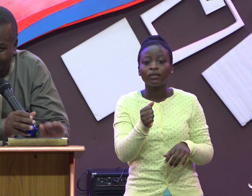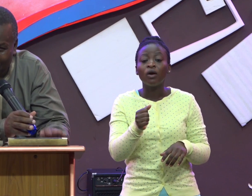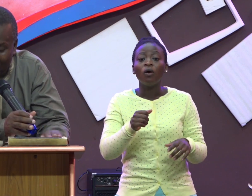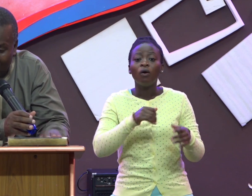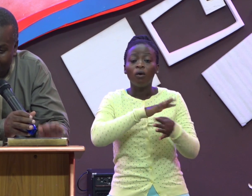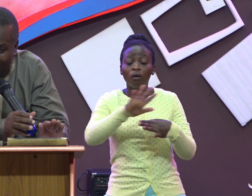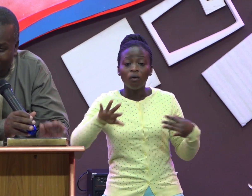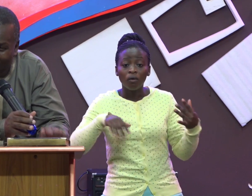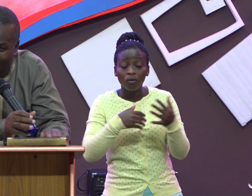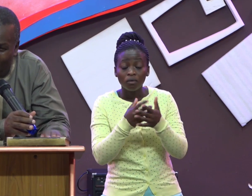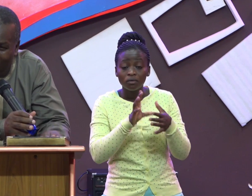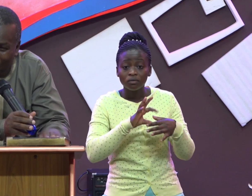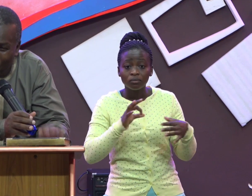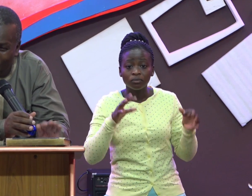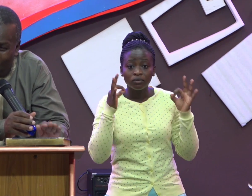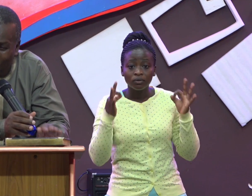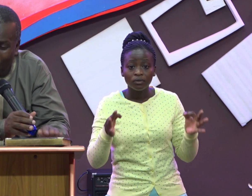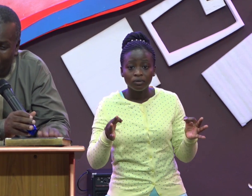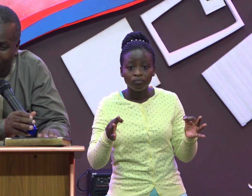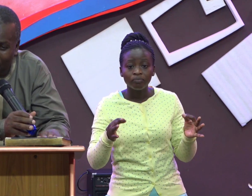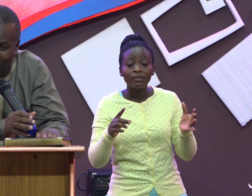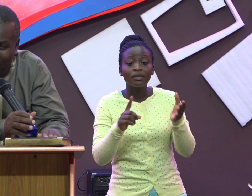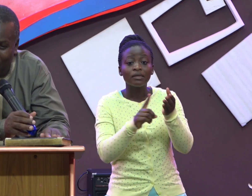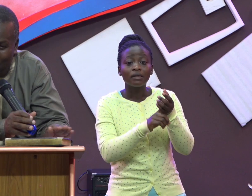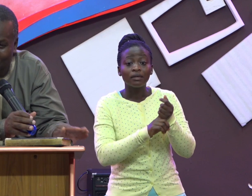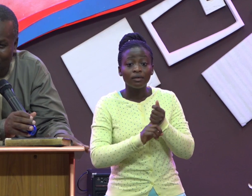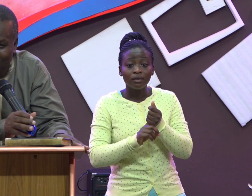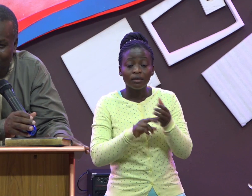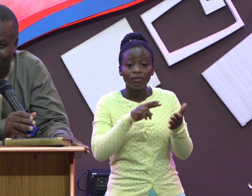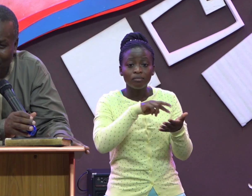Many spiritual things, they get meaning when the